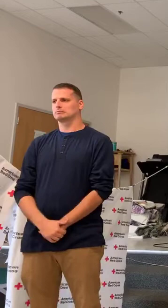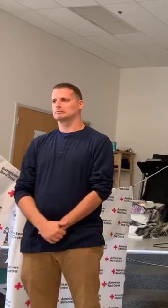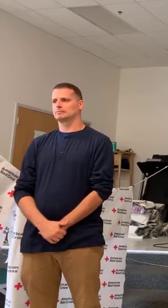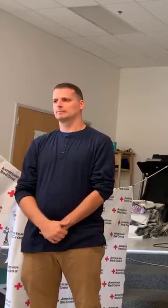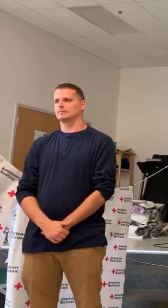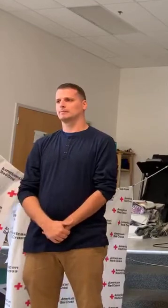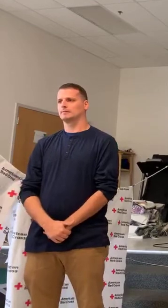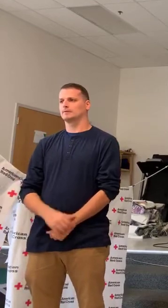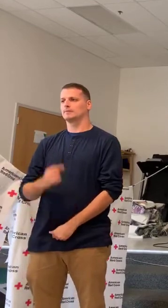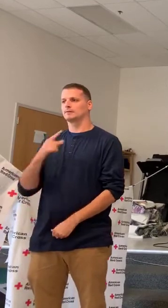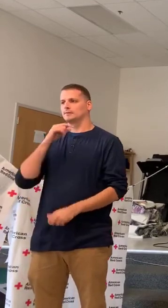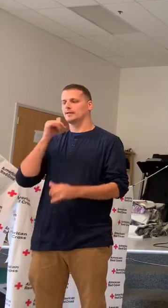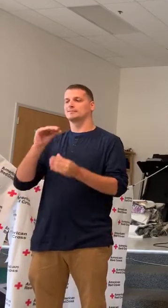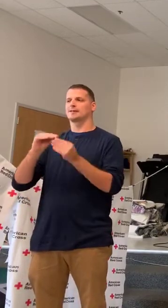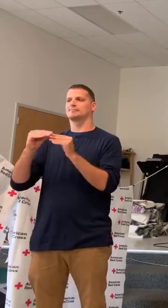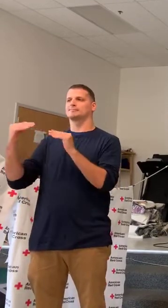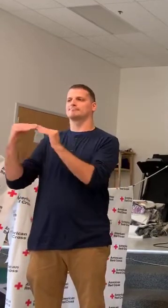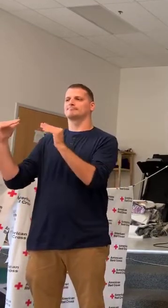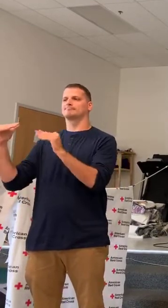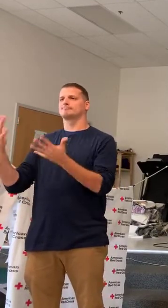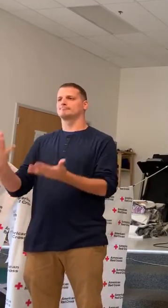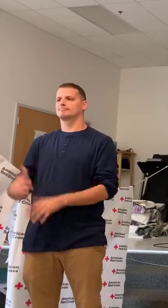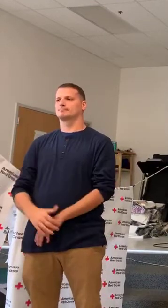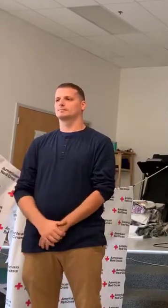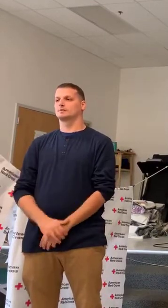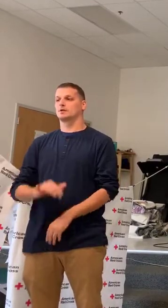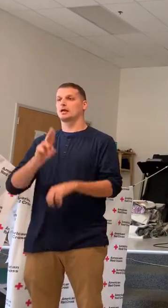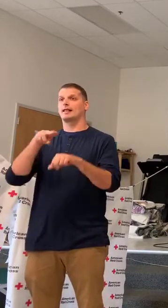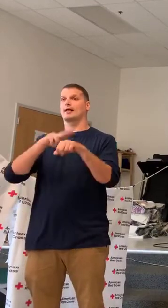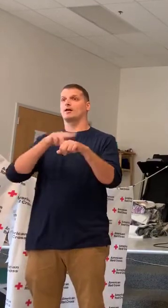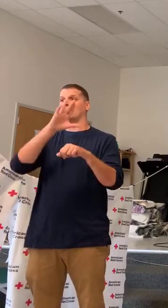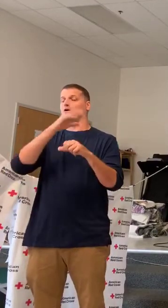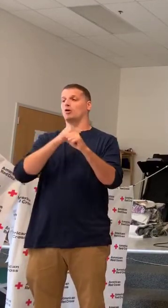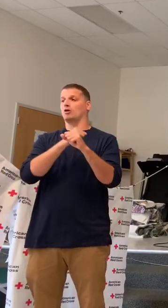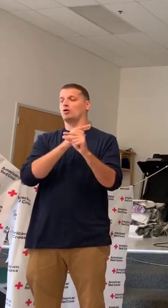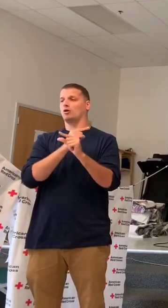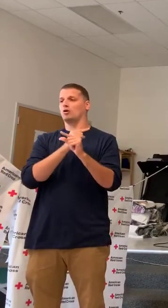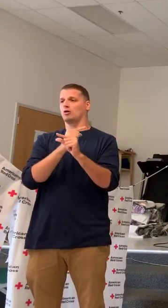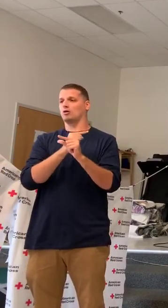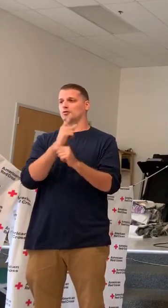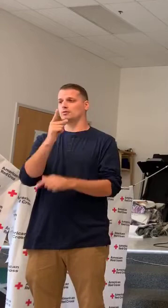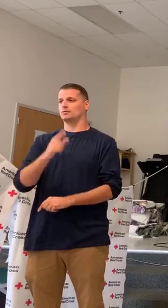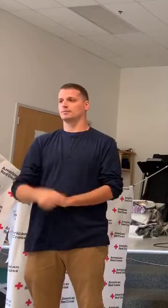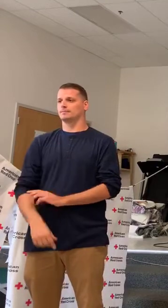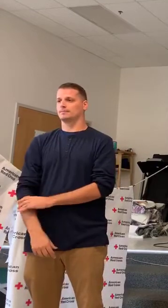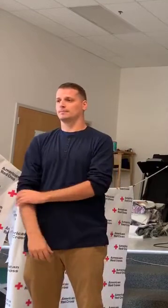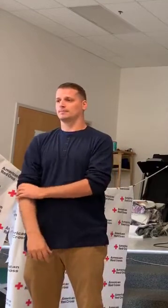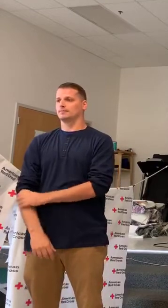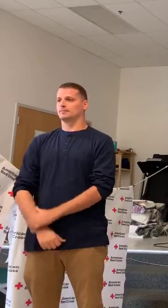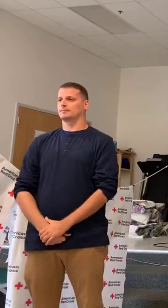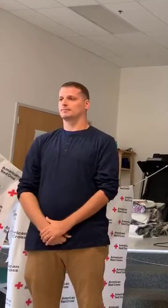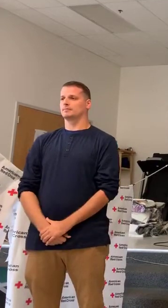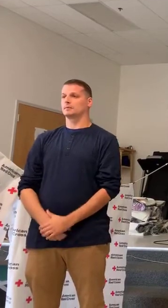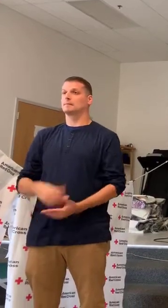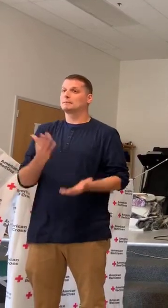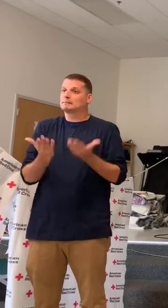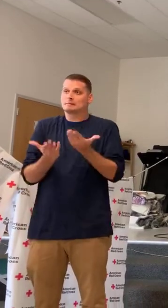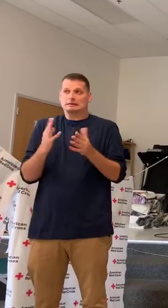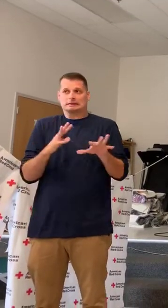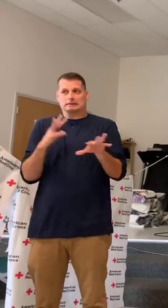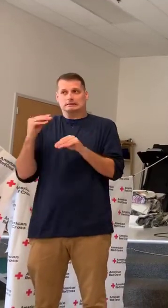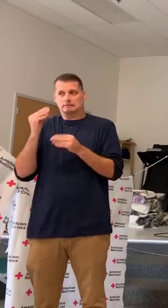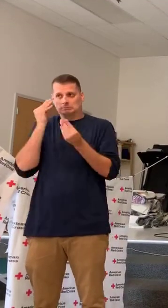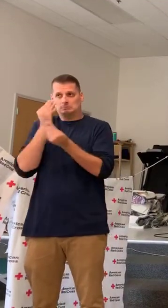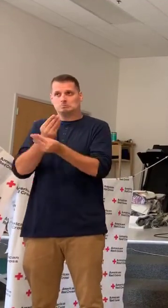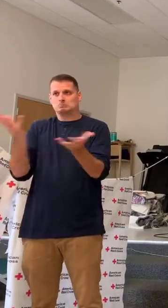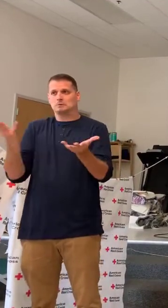having. The National Guard probably will be demobilized, but